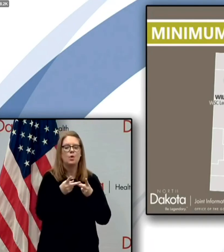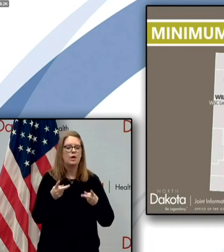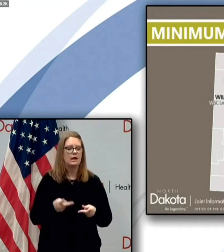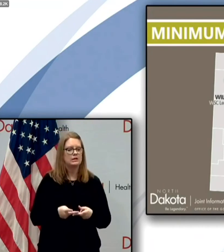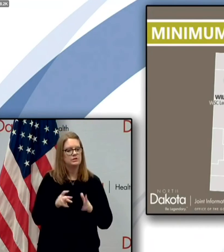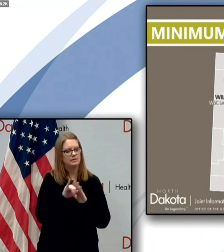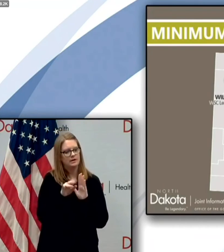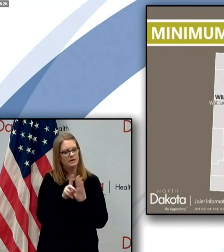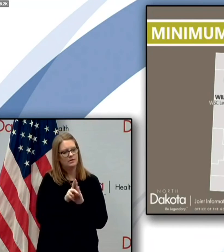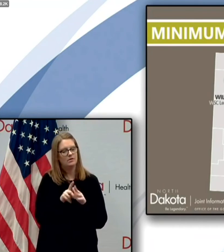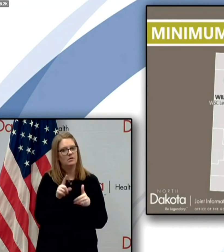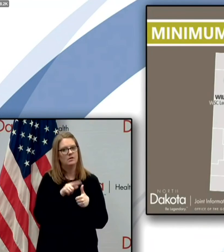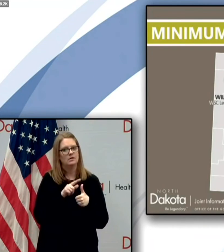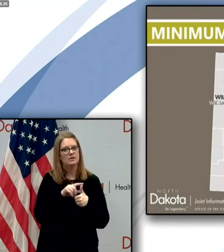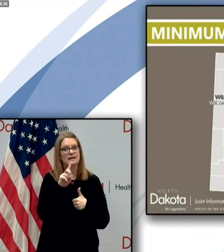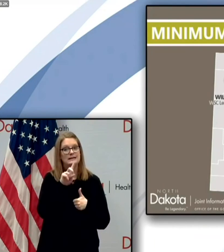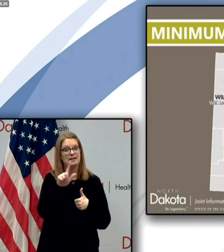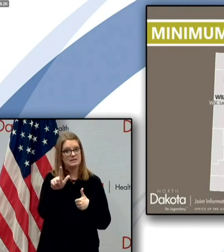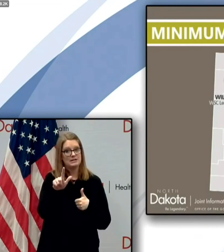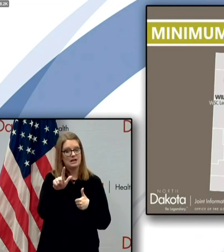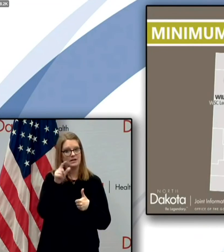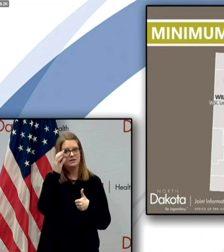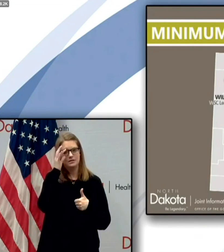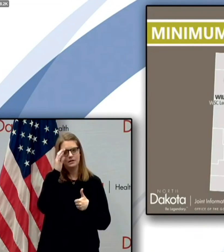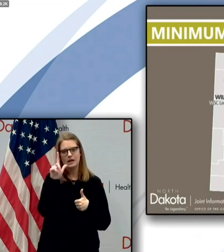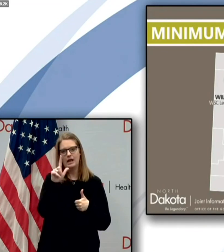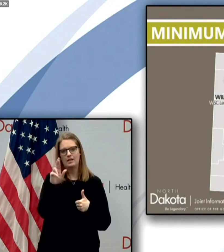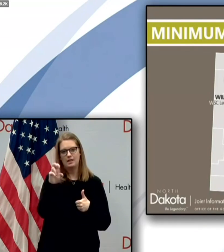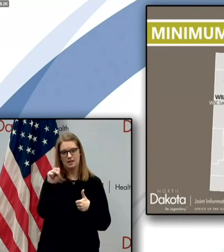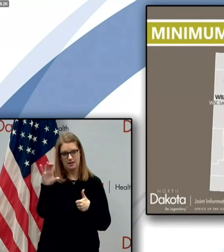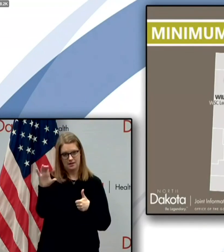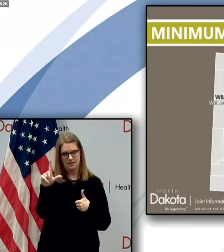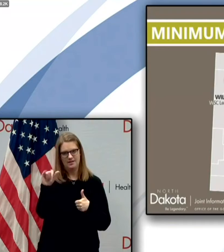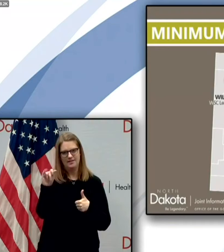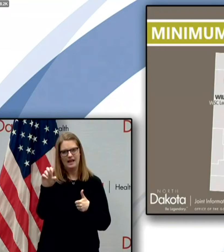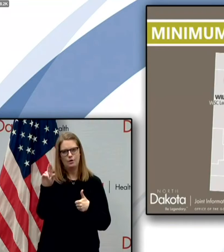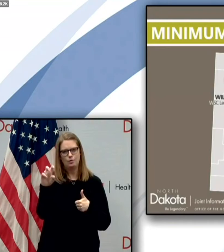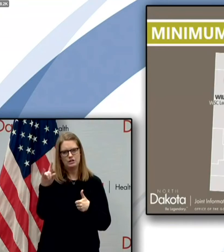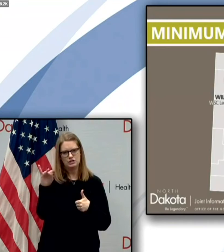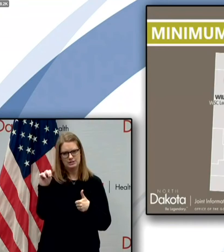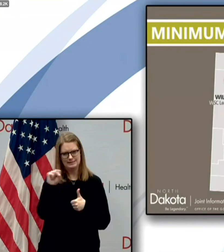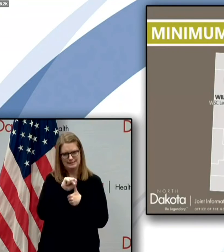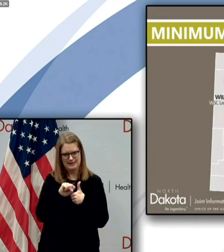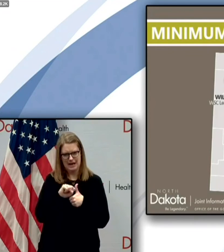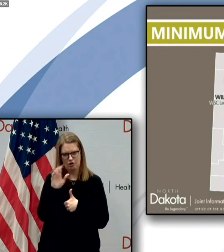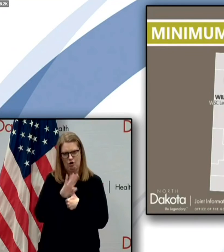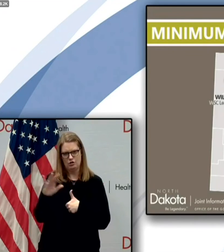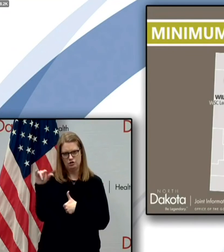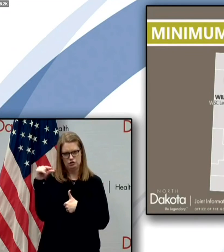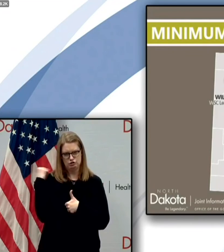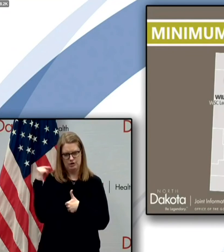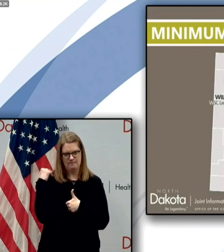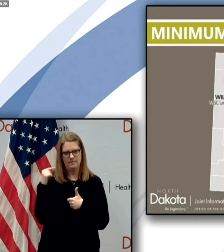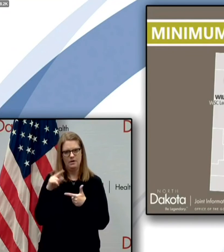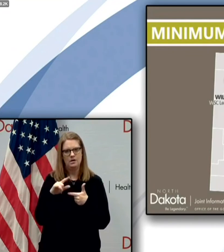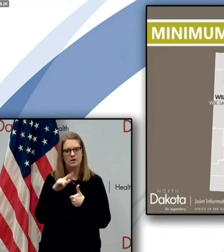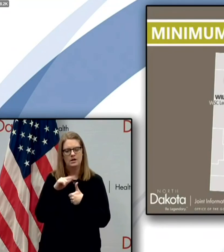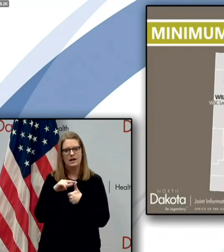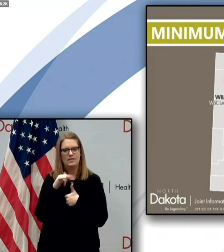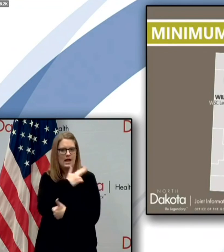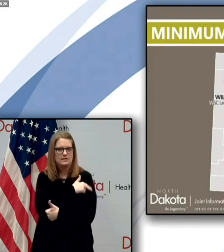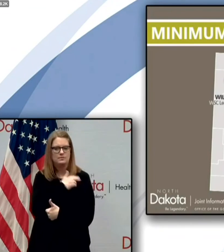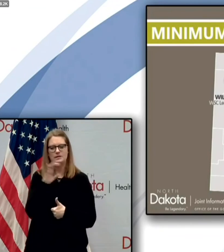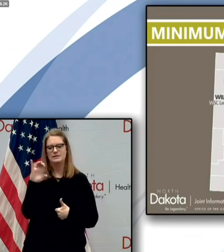have been identified are Devil's Lake at the Lake Region State College Gym, and our lead hospital would